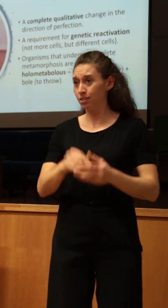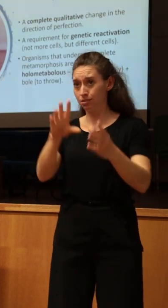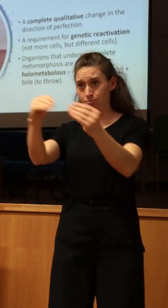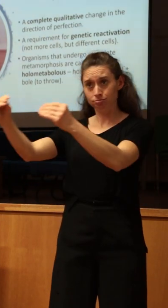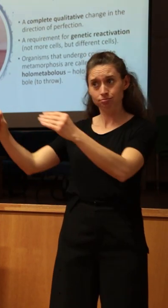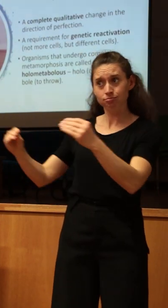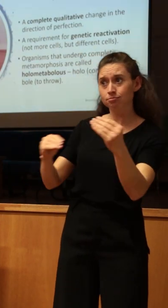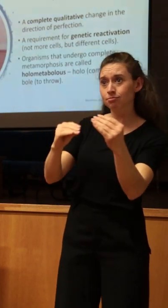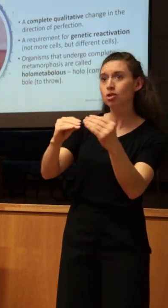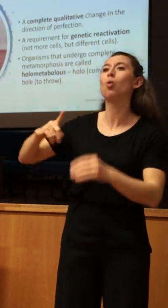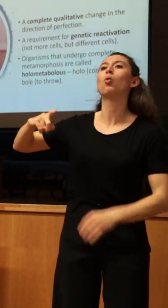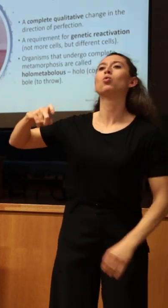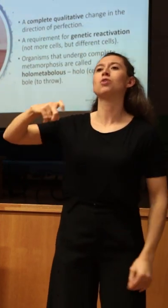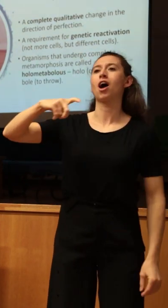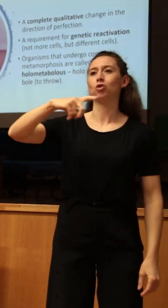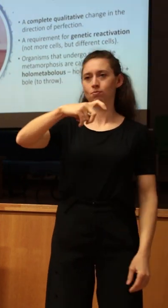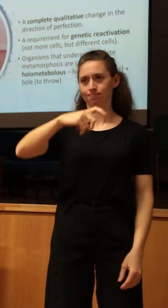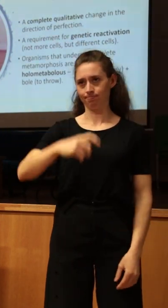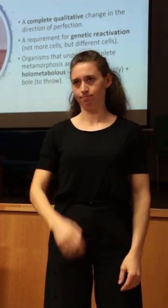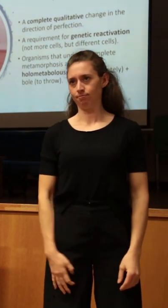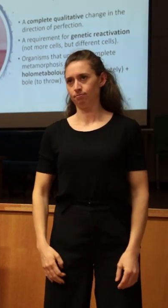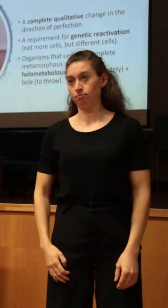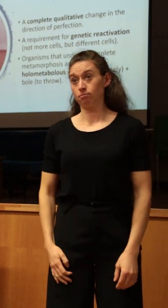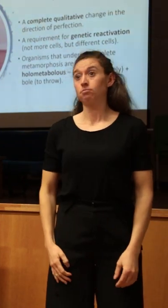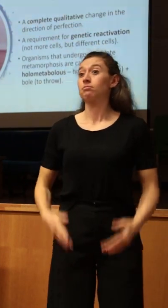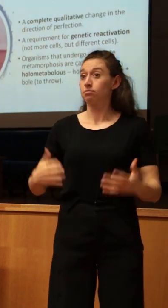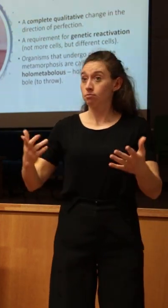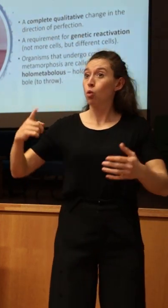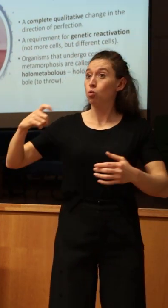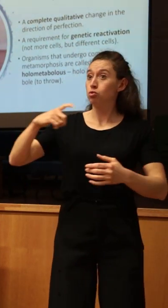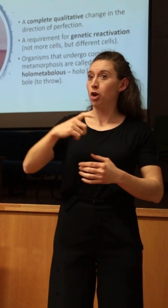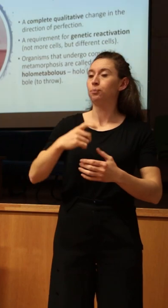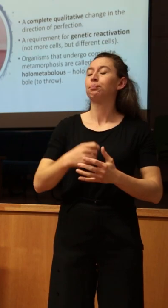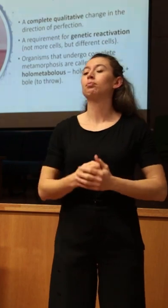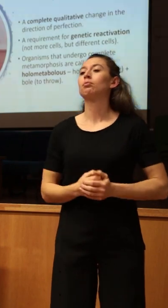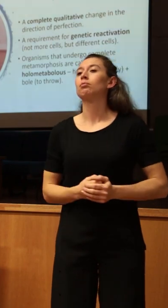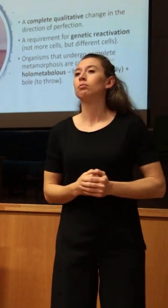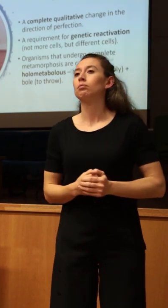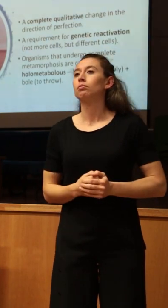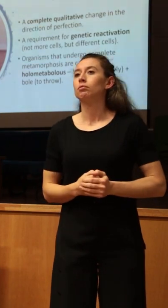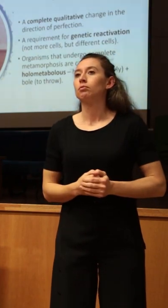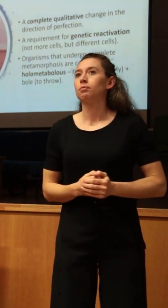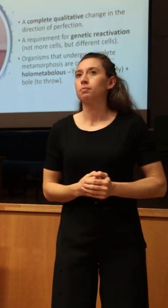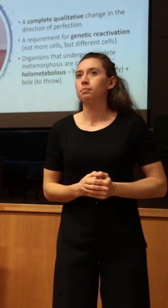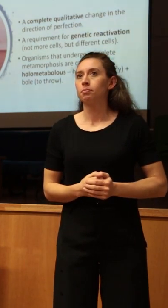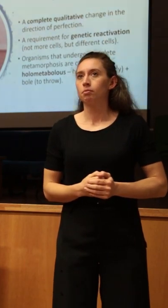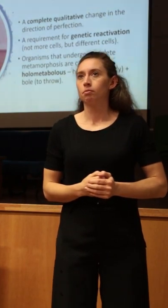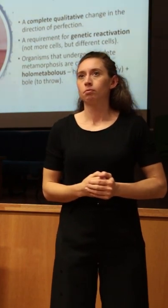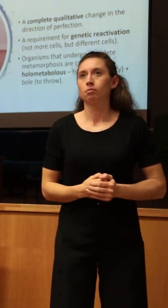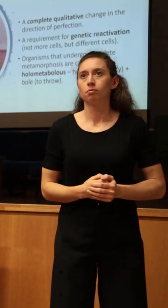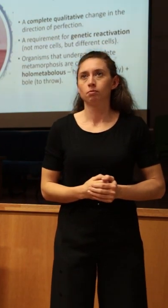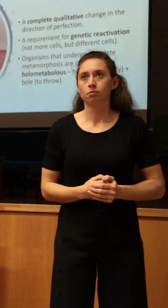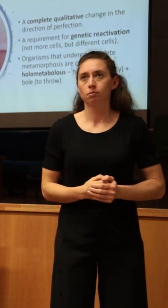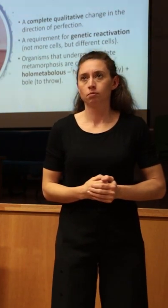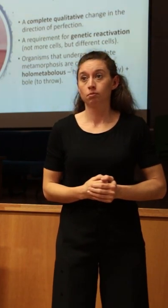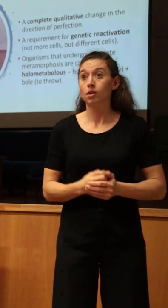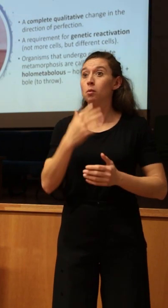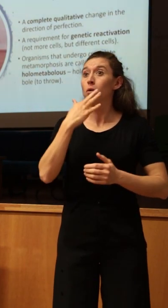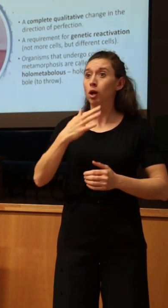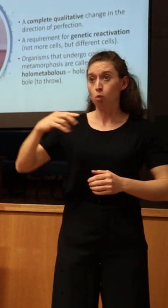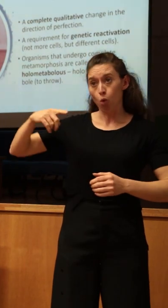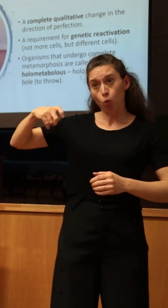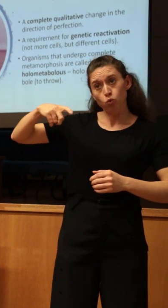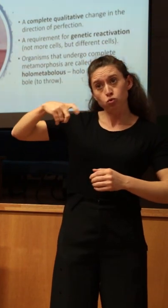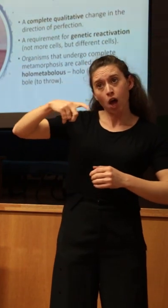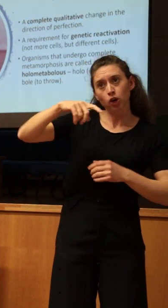worm. Muy bien, gusano. Vamos a llamarlo gusano. Okay. So that thing, the worm, the larva, whatever we call it, becomes a butterfly. Cuando el gusano o